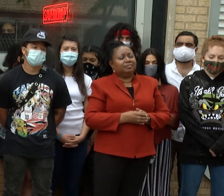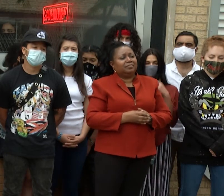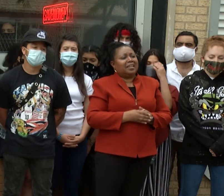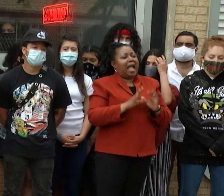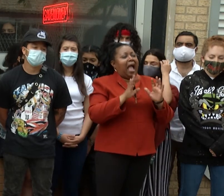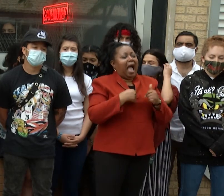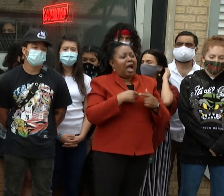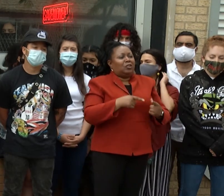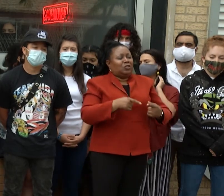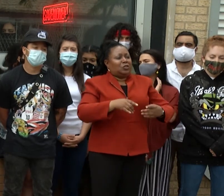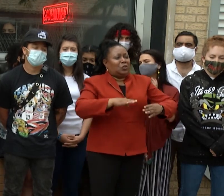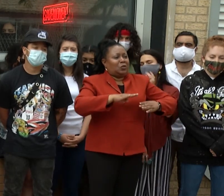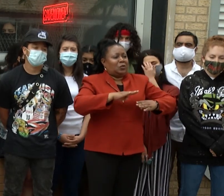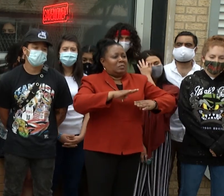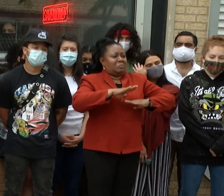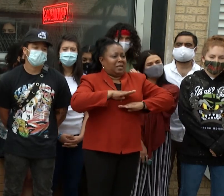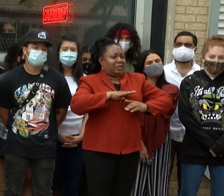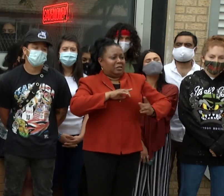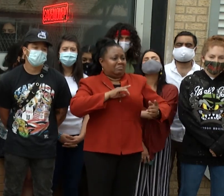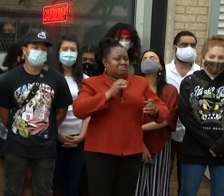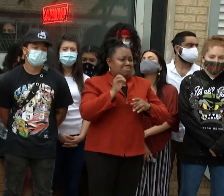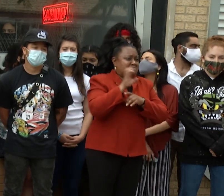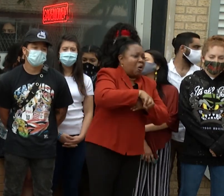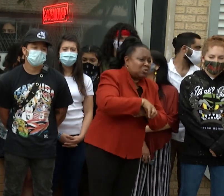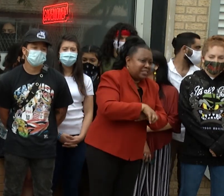How do you meet protests